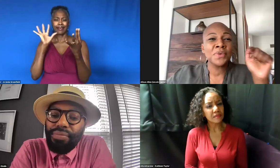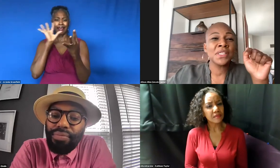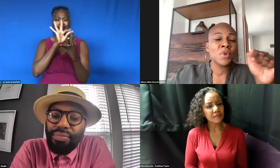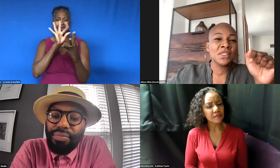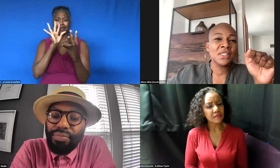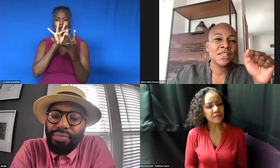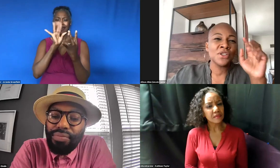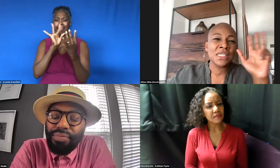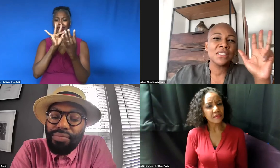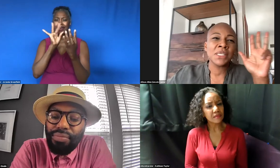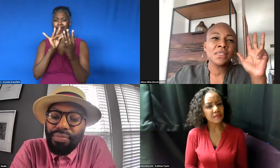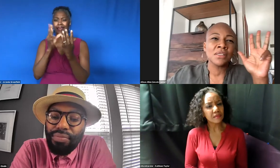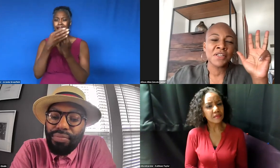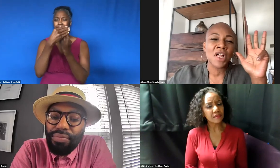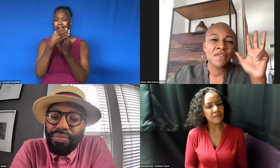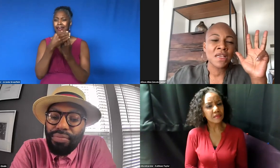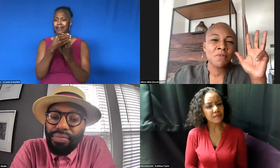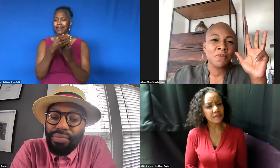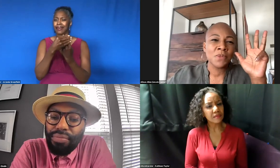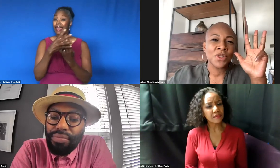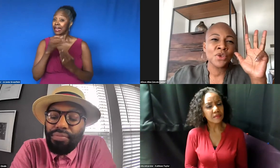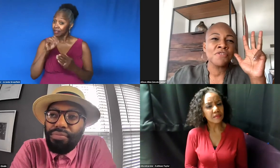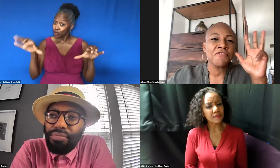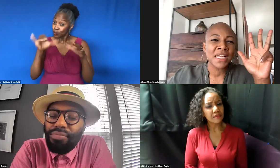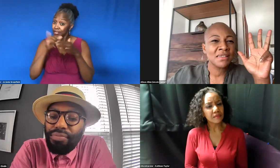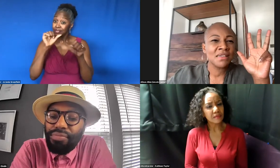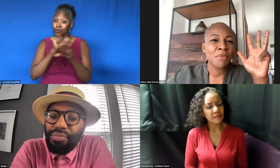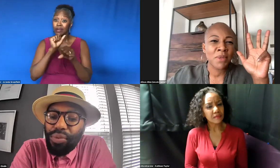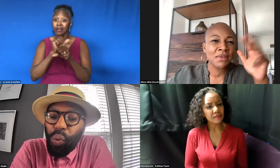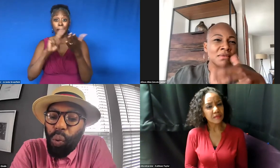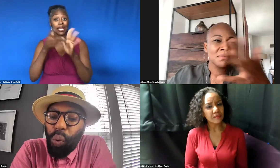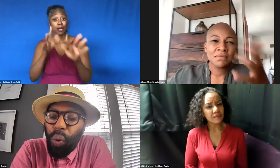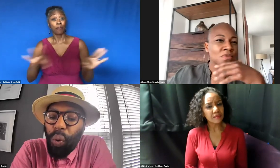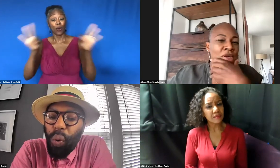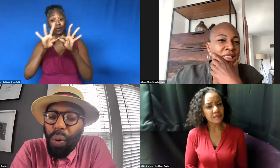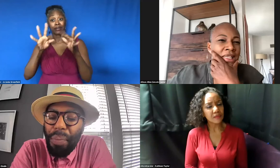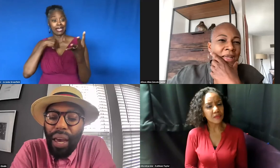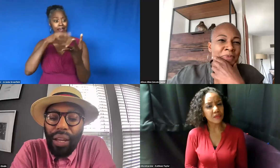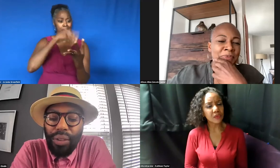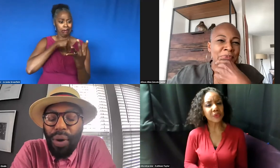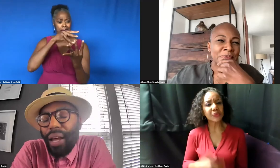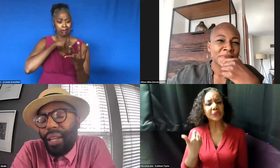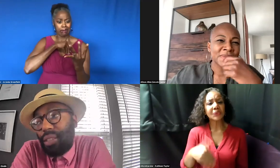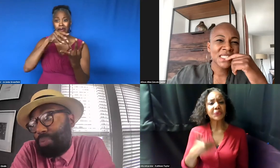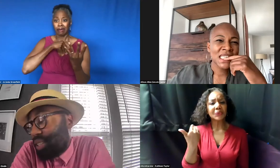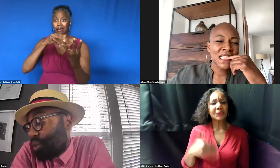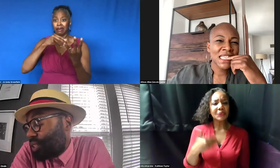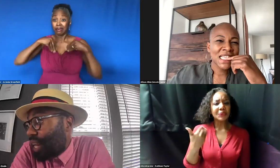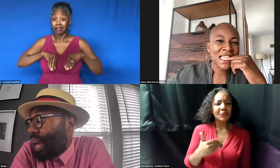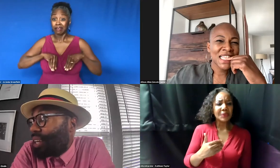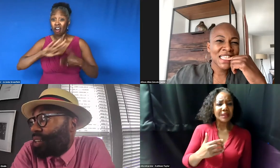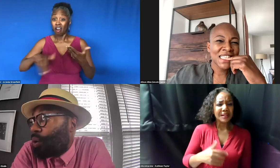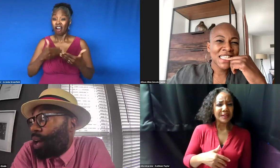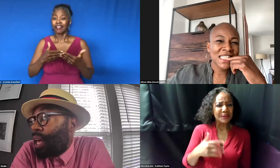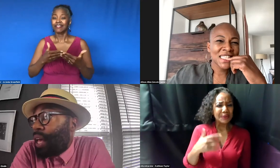are doing this work today, do you need to be a little bit of all of them so that you can flex to the moment? Thoughts on that? Wow, that's such a brilliant